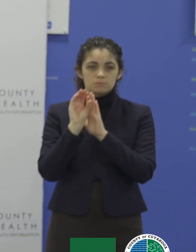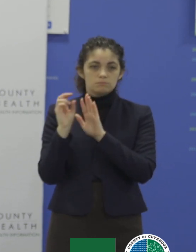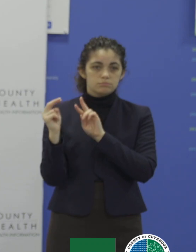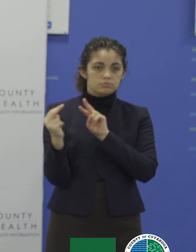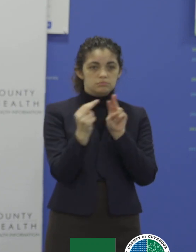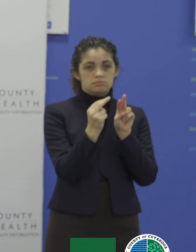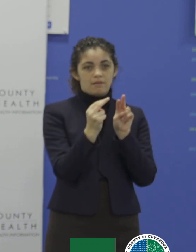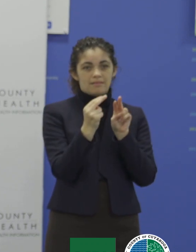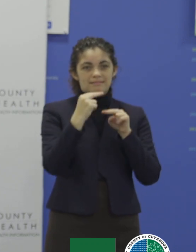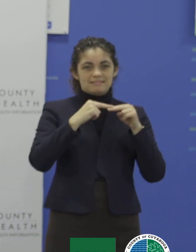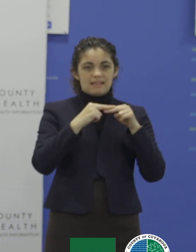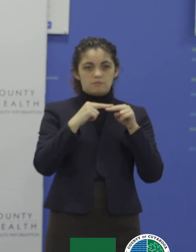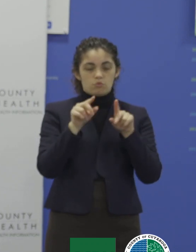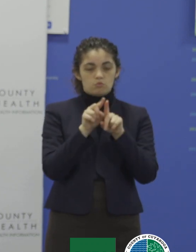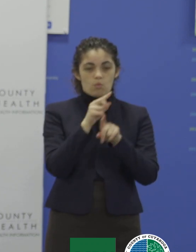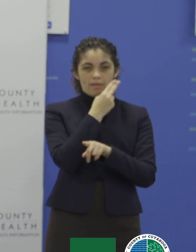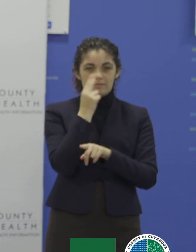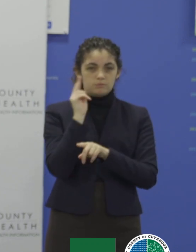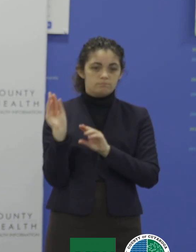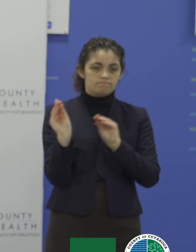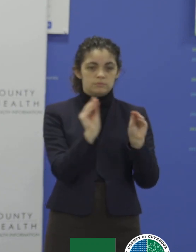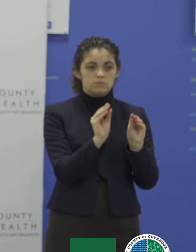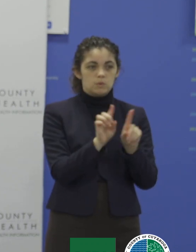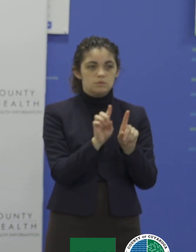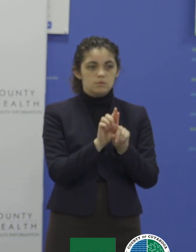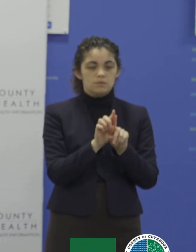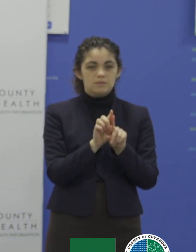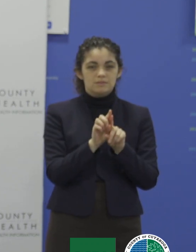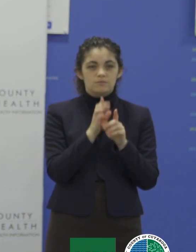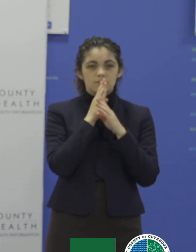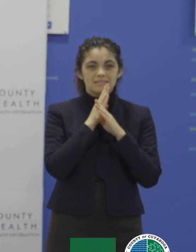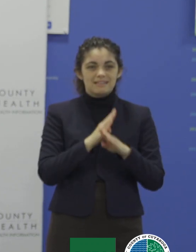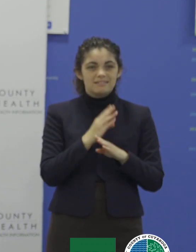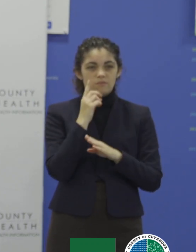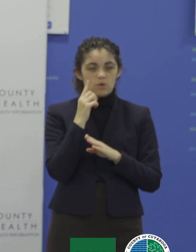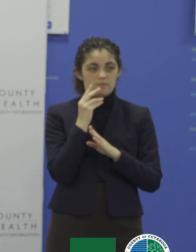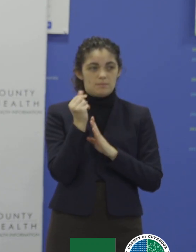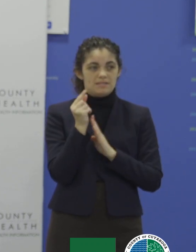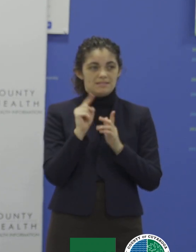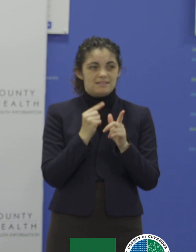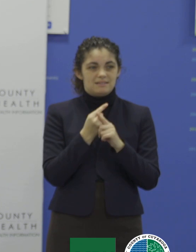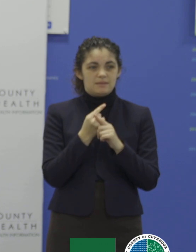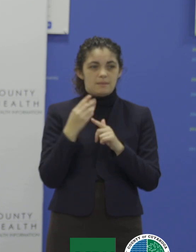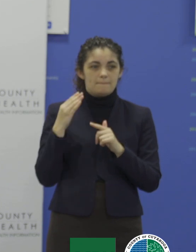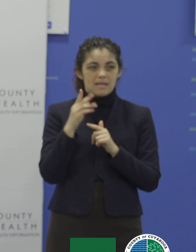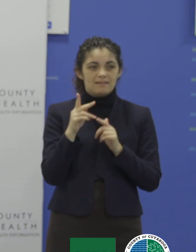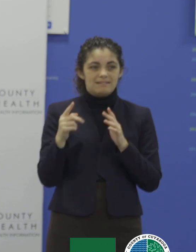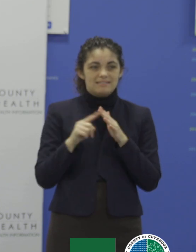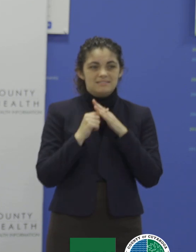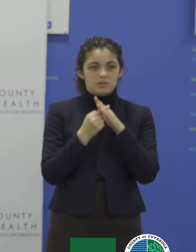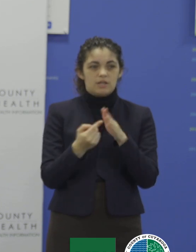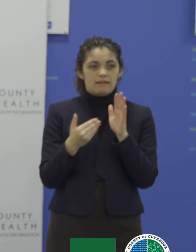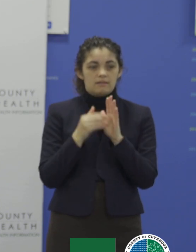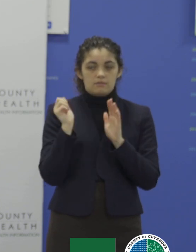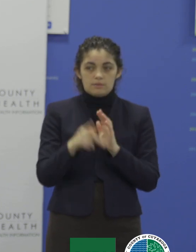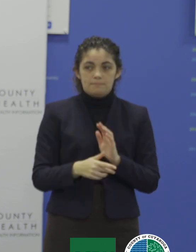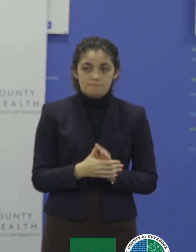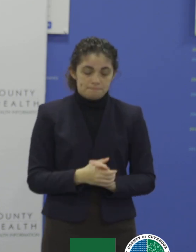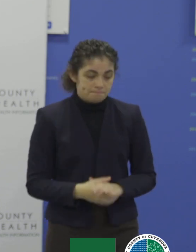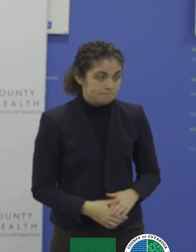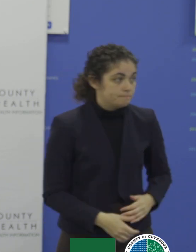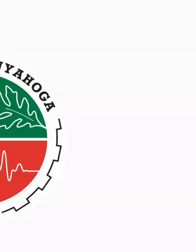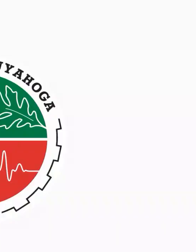our slides and allow Heather also to move over. So you will hear silence for a few minutes, and then we'll begin again when everyone is